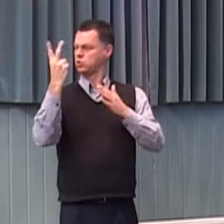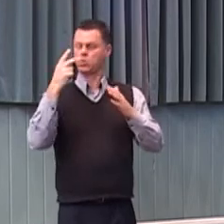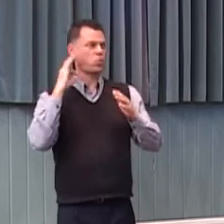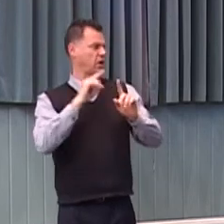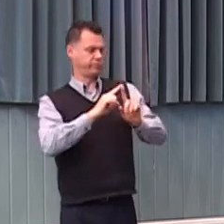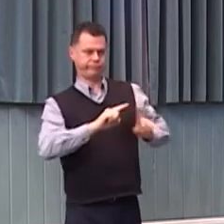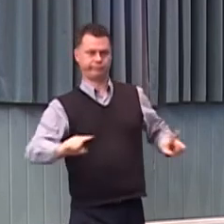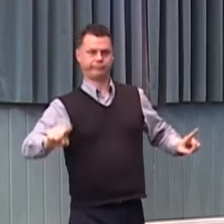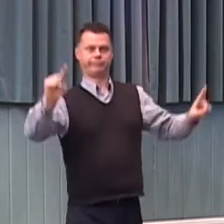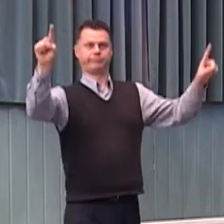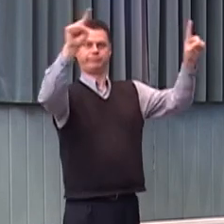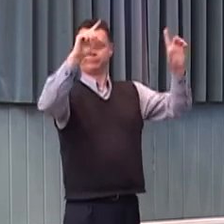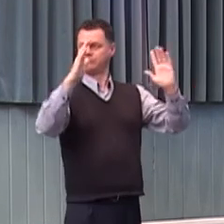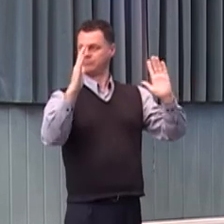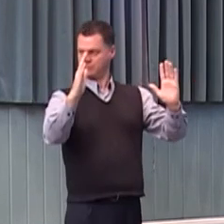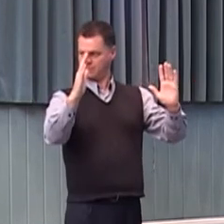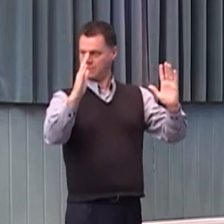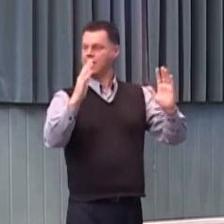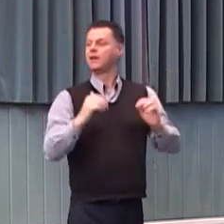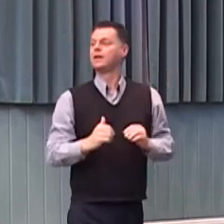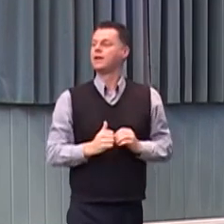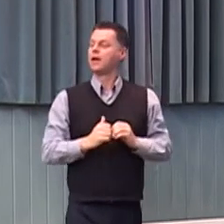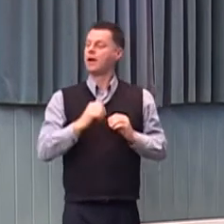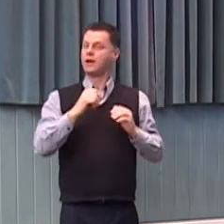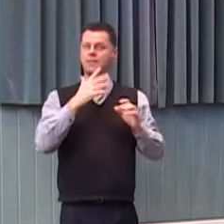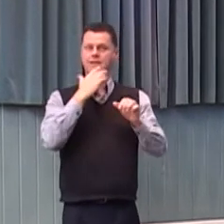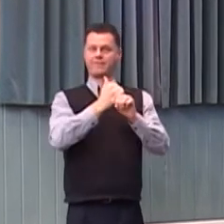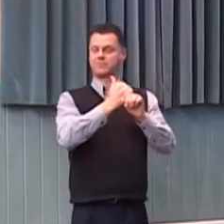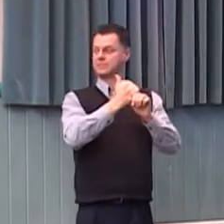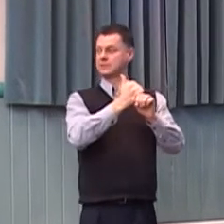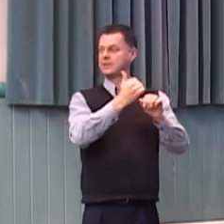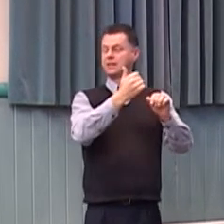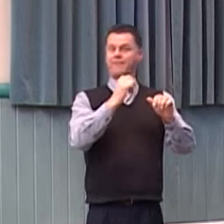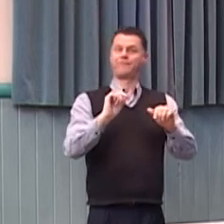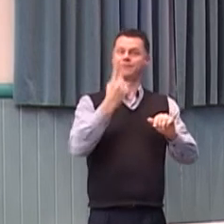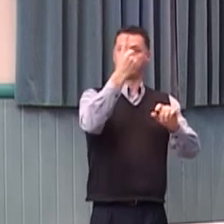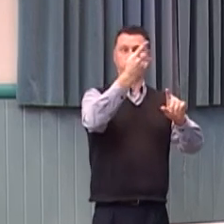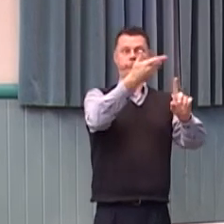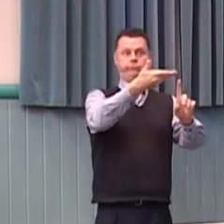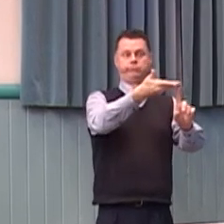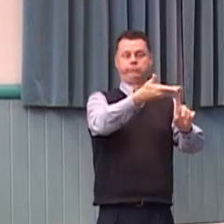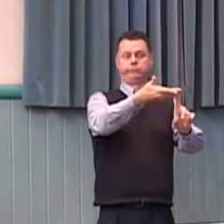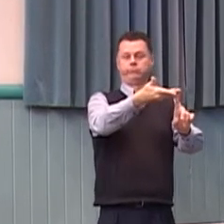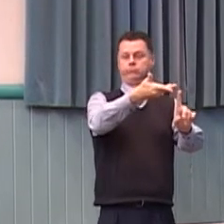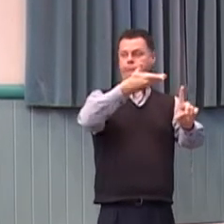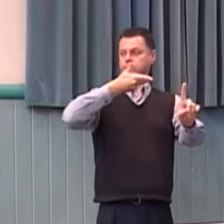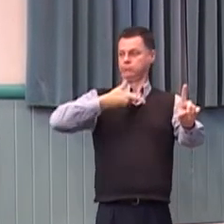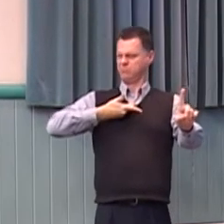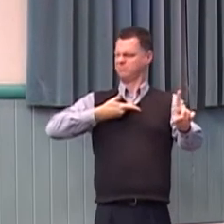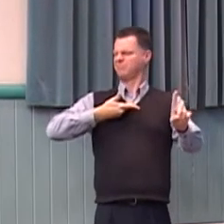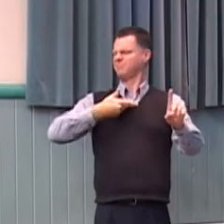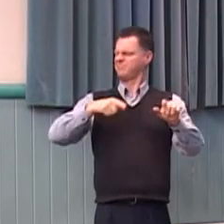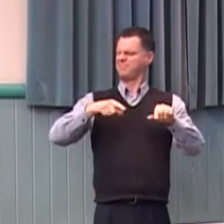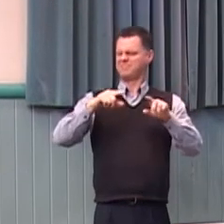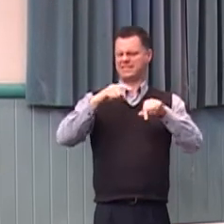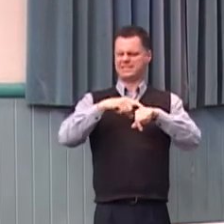to a reservation, which was actually applied to the land when the land was very first issued to DCA or